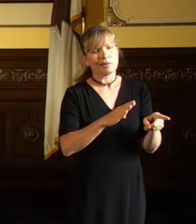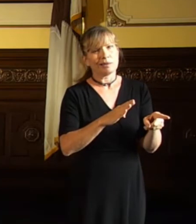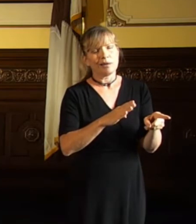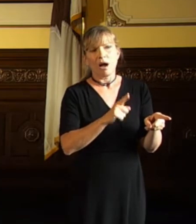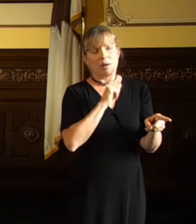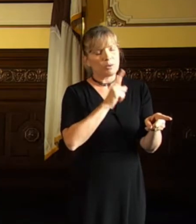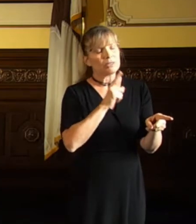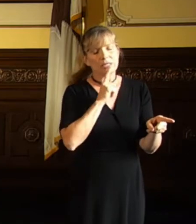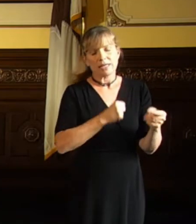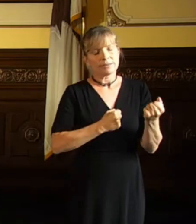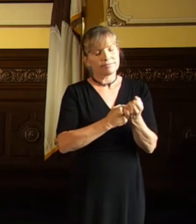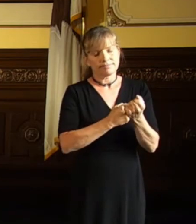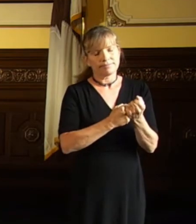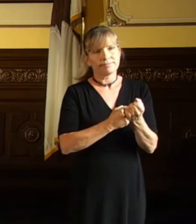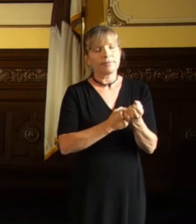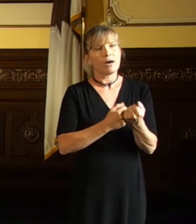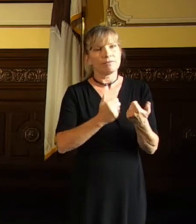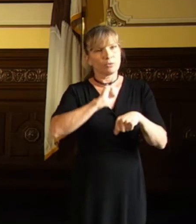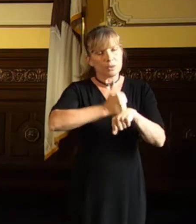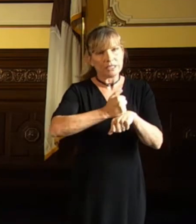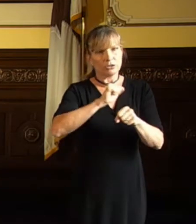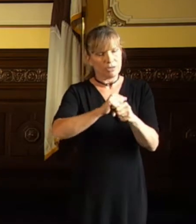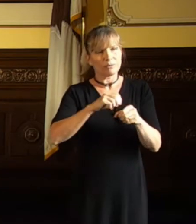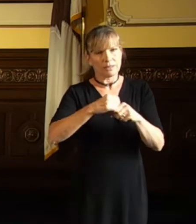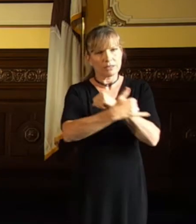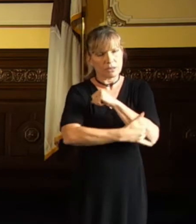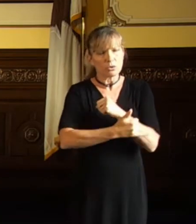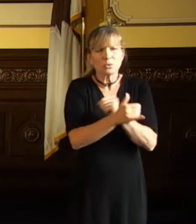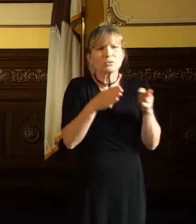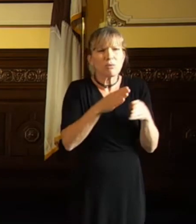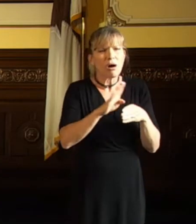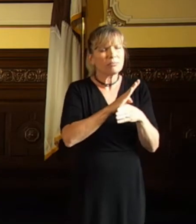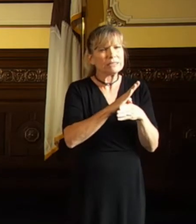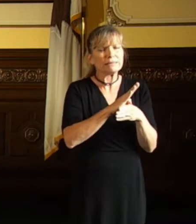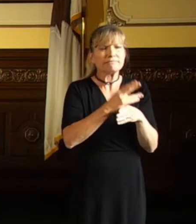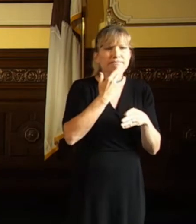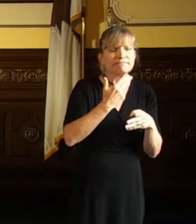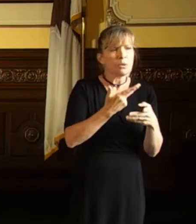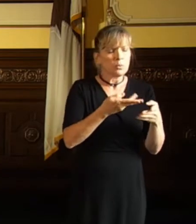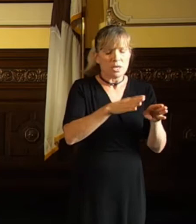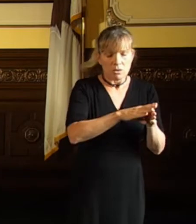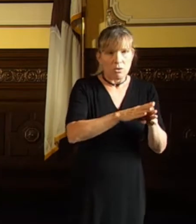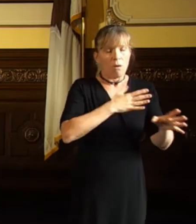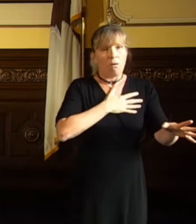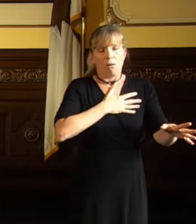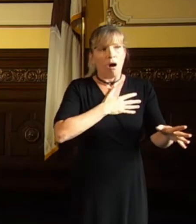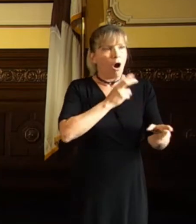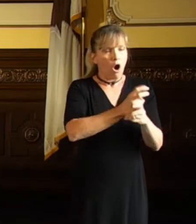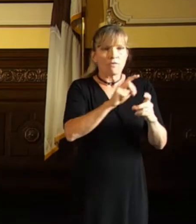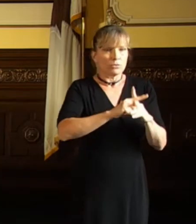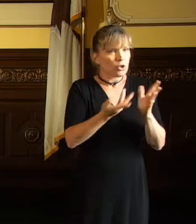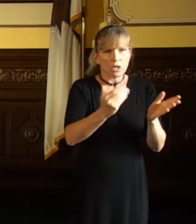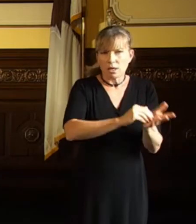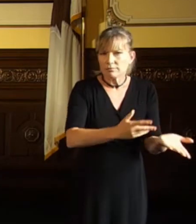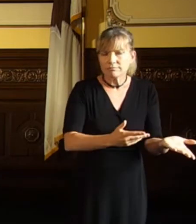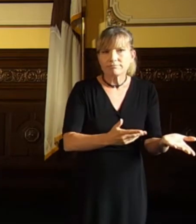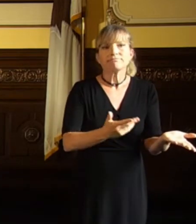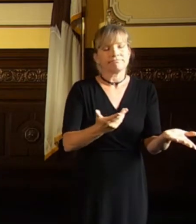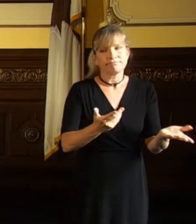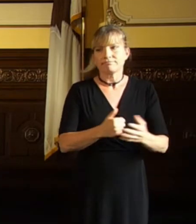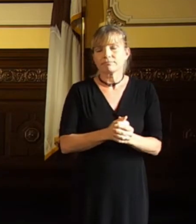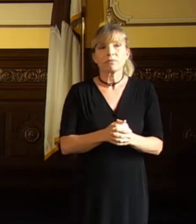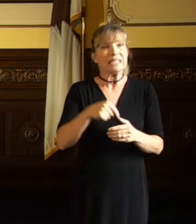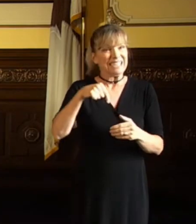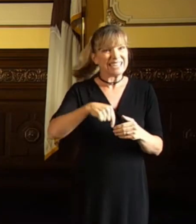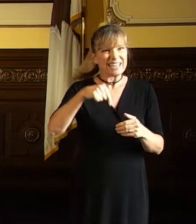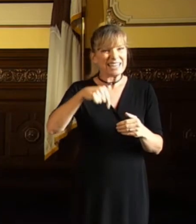the lifeblood of job creation in our country, right? Those small businesses, when they close up, it's hard for them to restart.